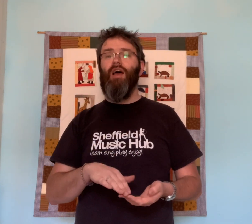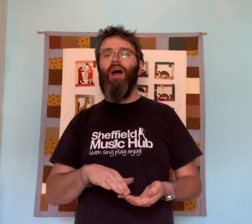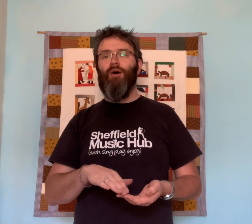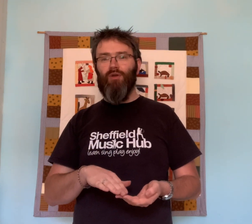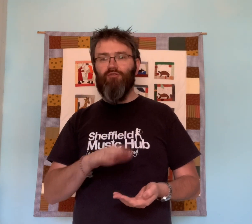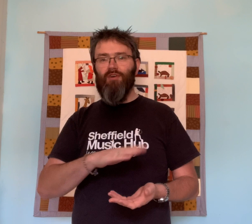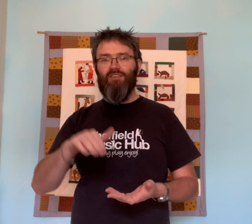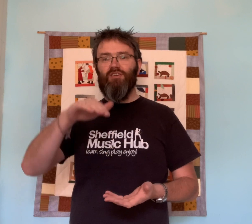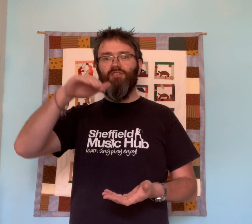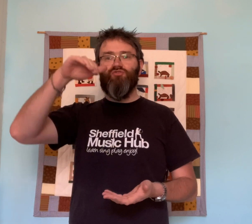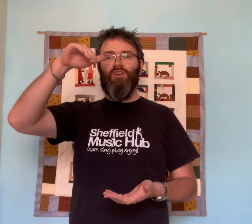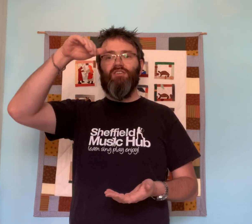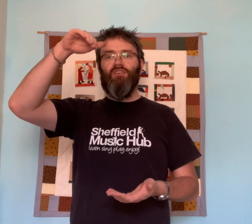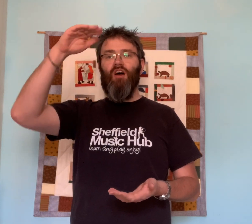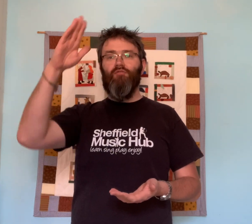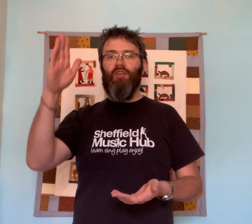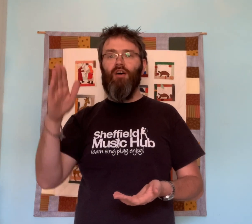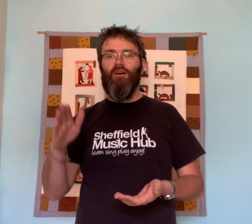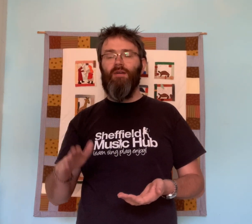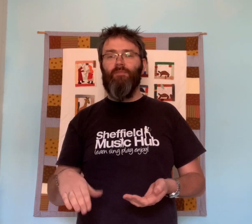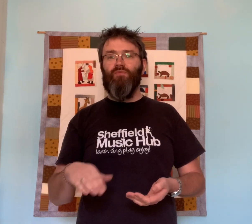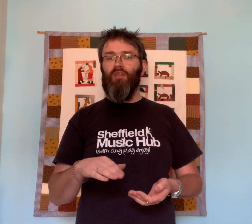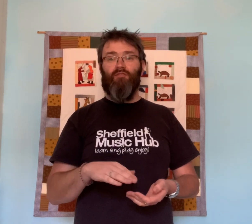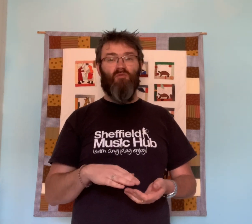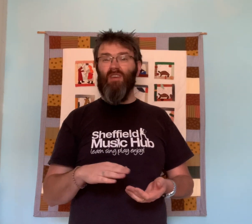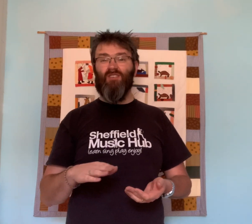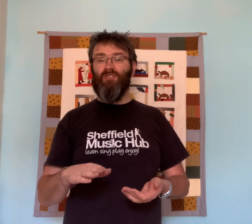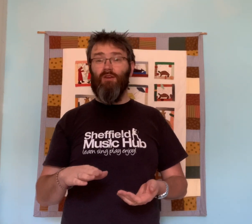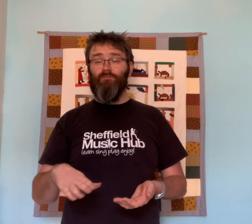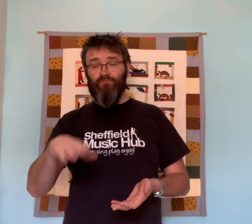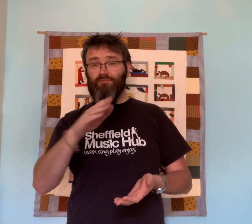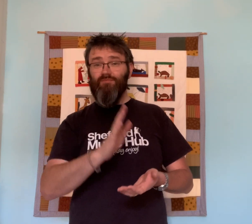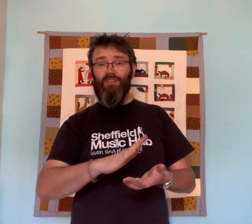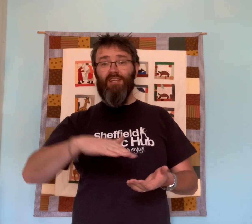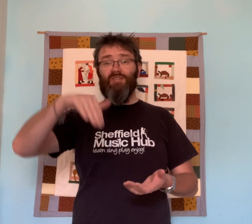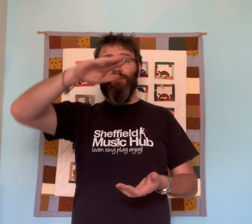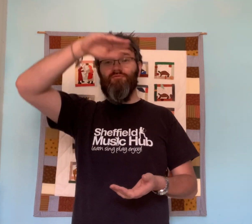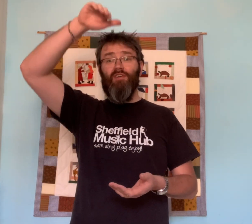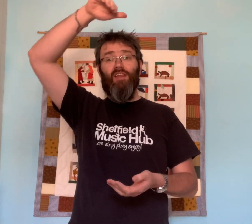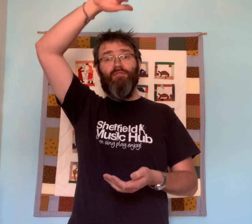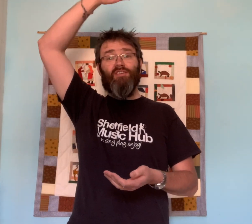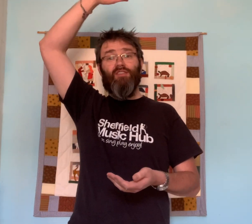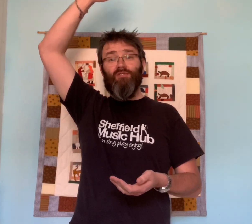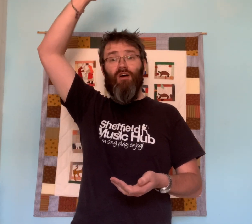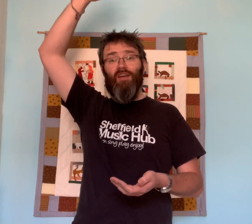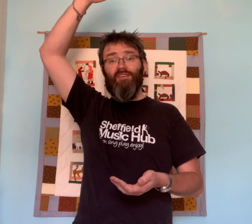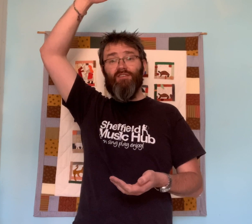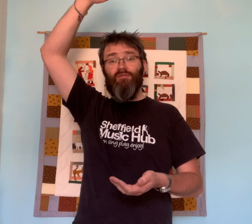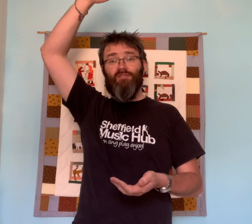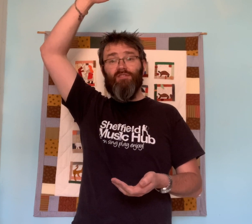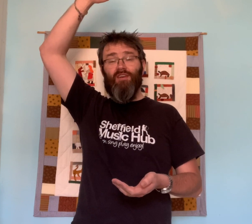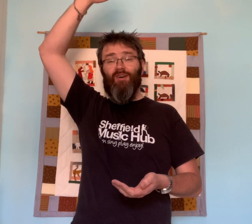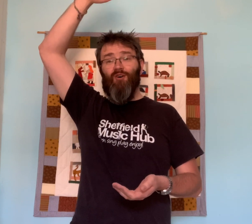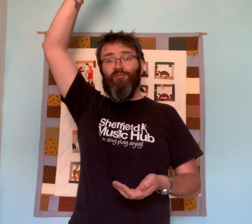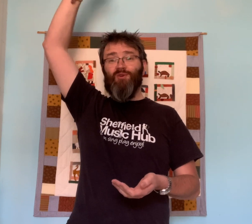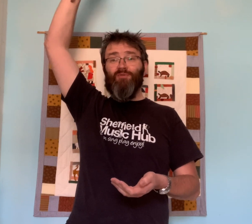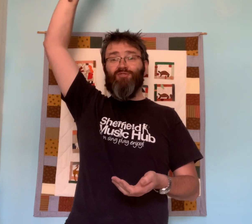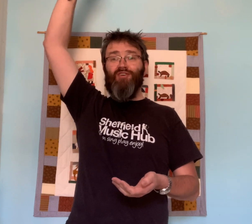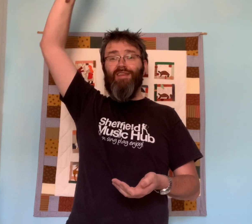And we're gradually going to stretch it higher and higher for a minute or so until we're really reaching those highest notes off the top of the screen